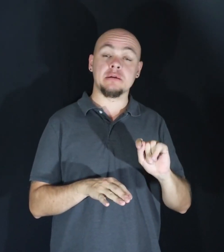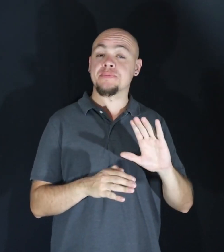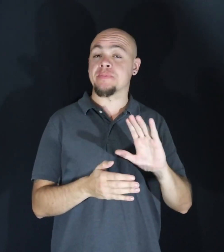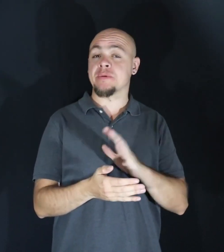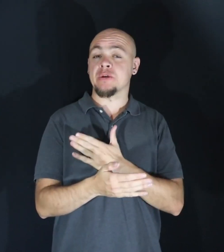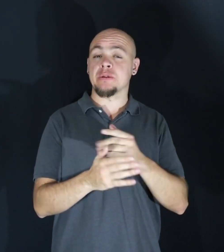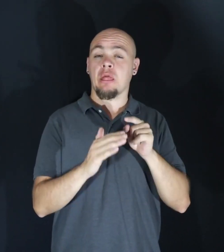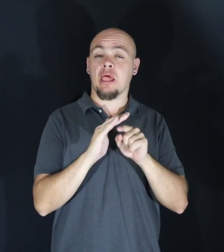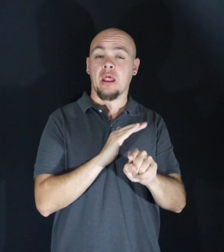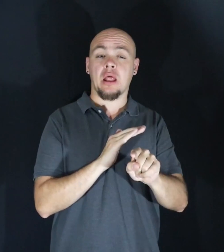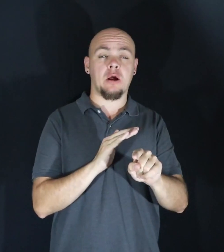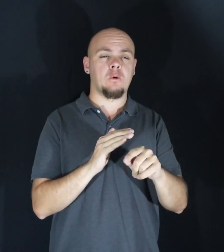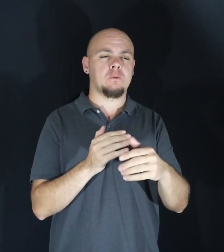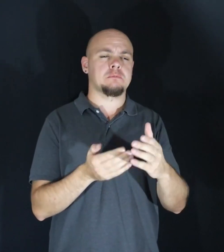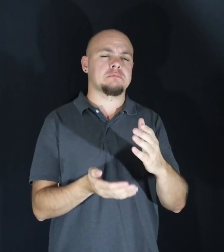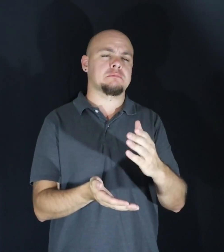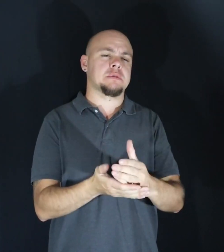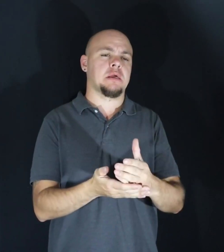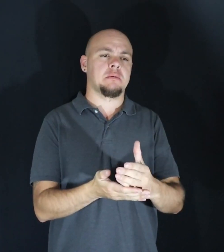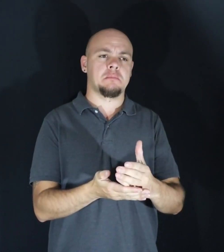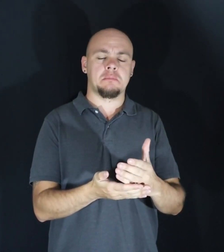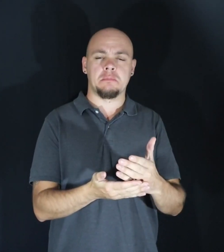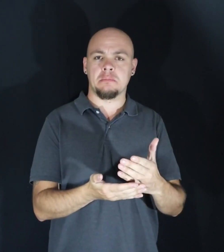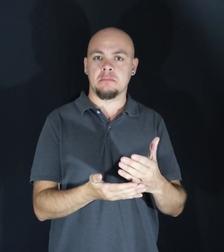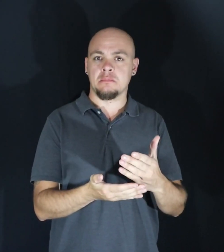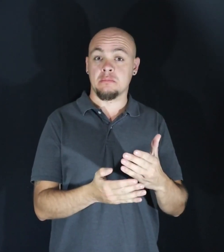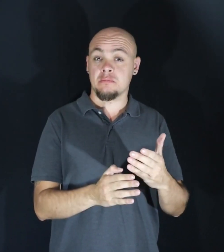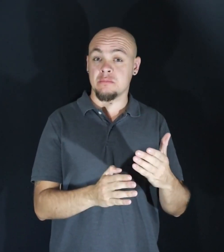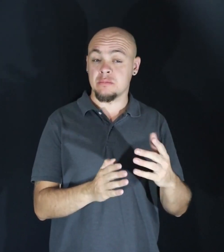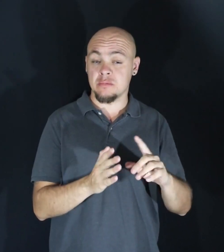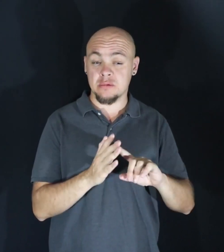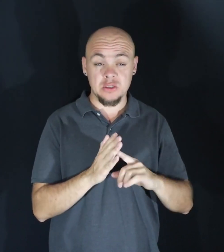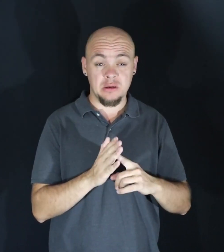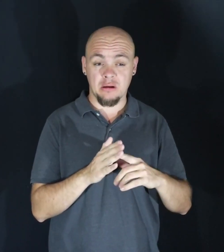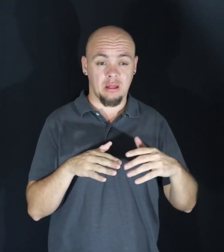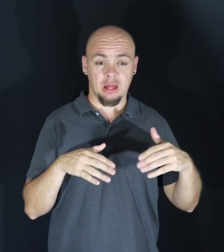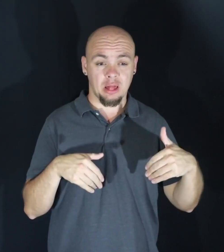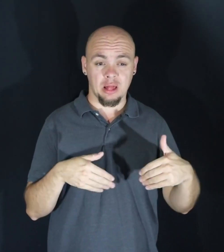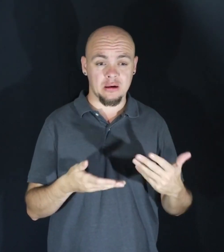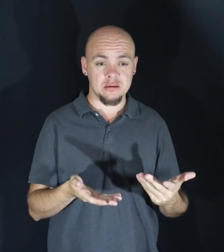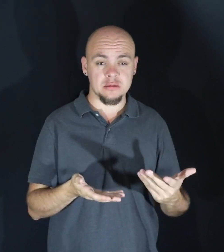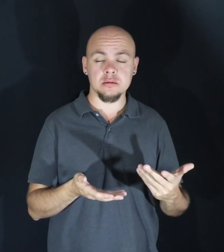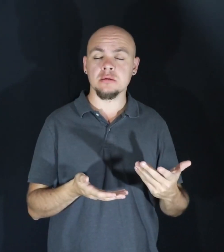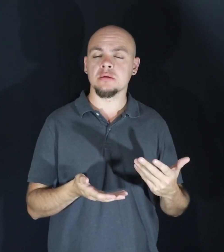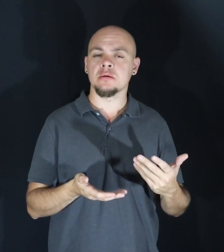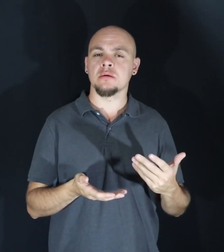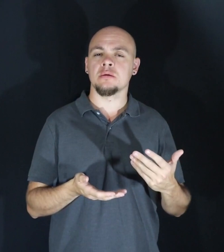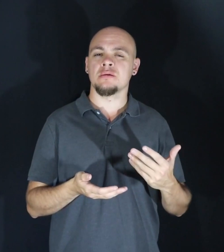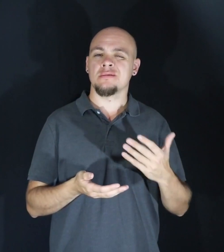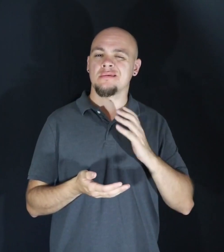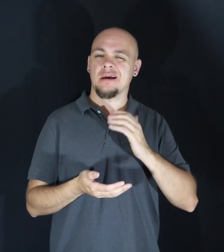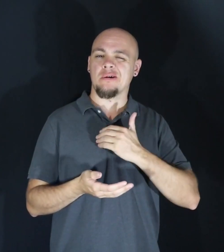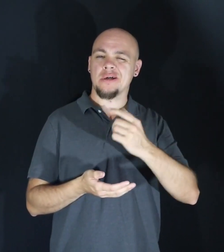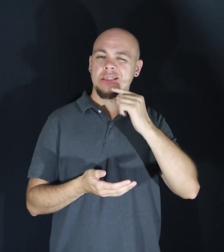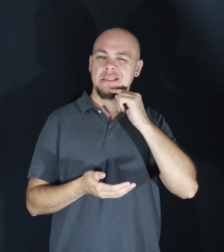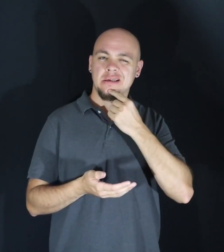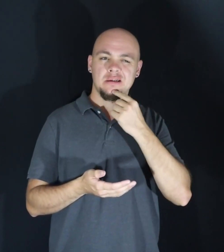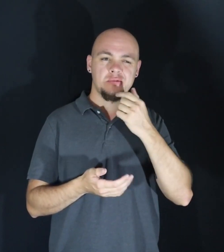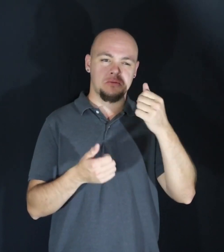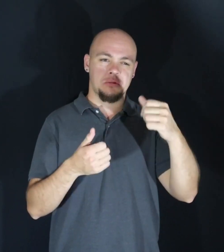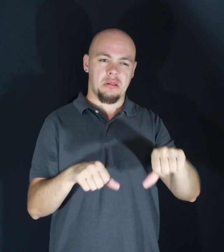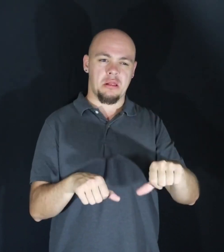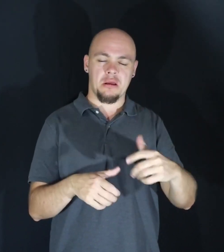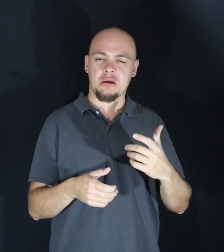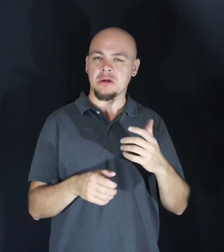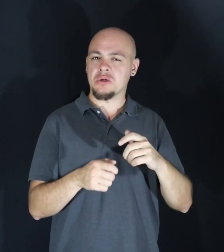is over before it's even begun. This is what happens when we deny our intensity, when we're not